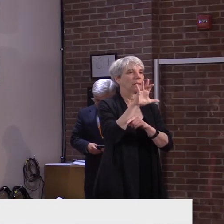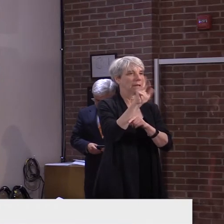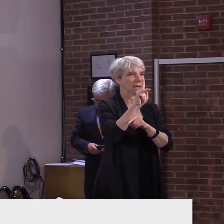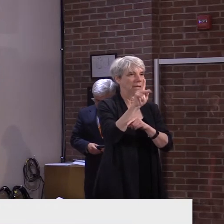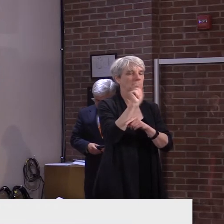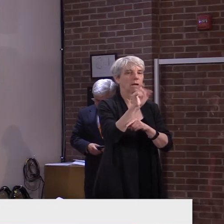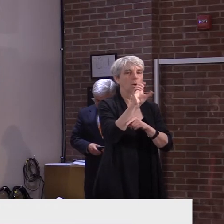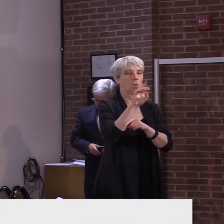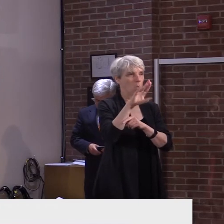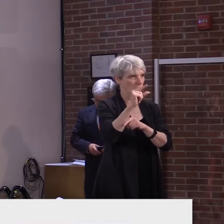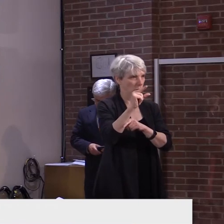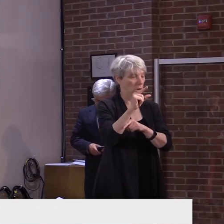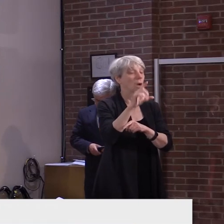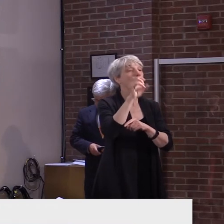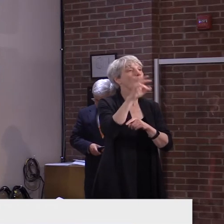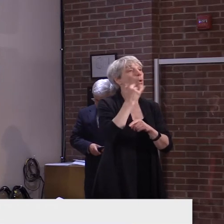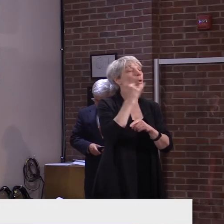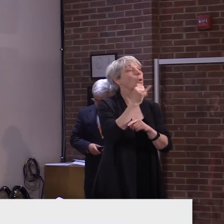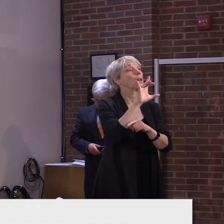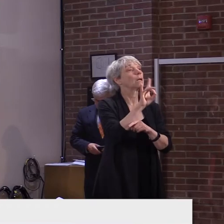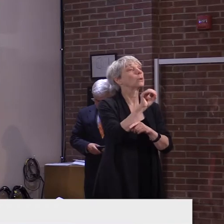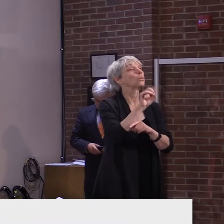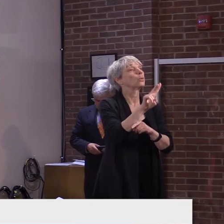vthelplink.org or calling